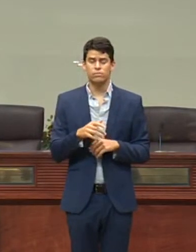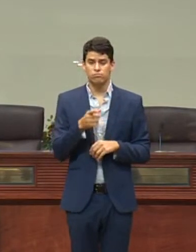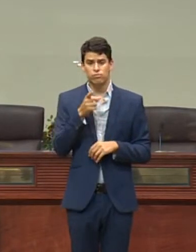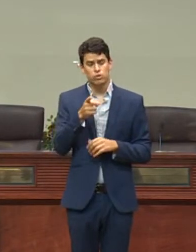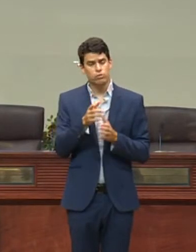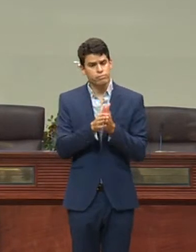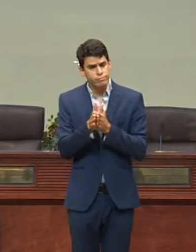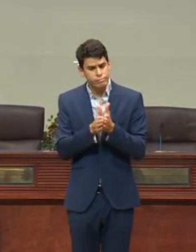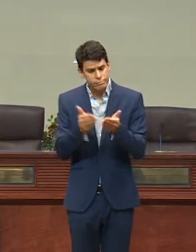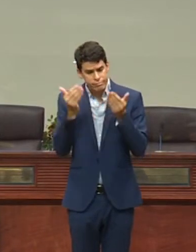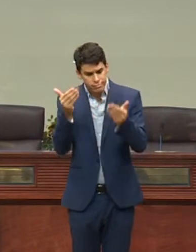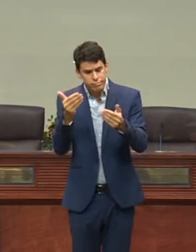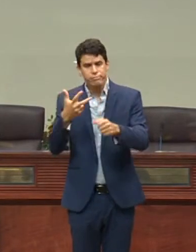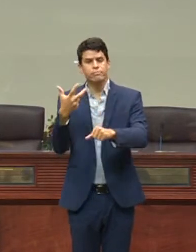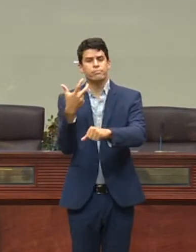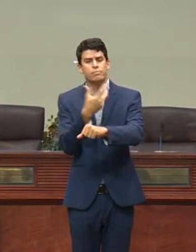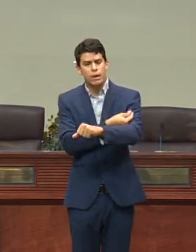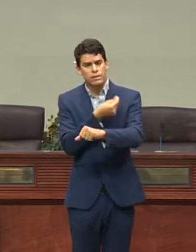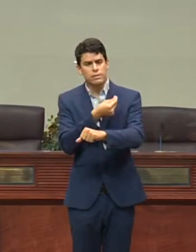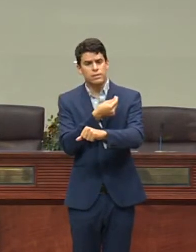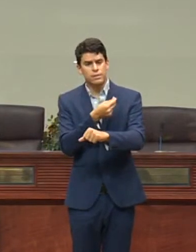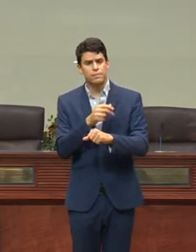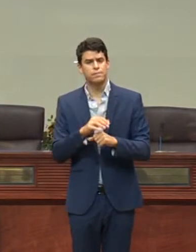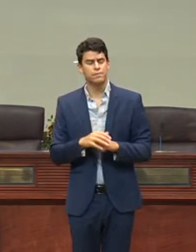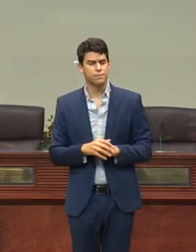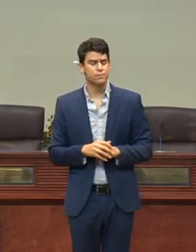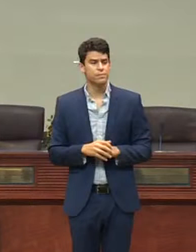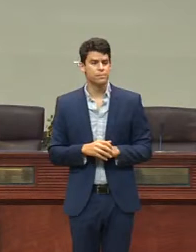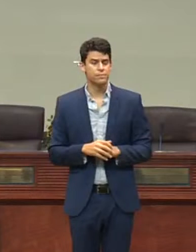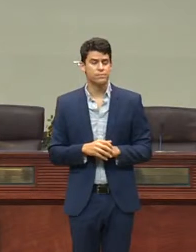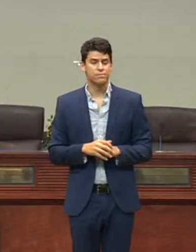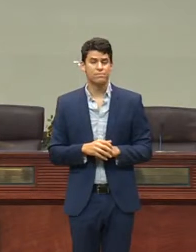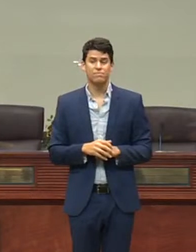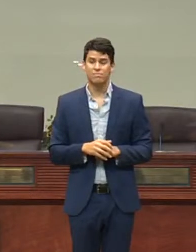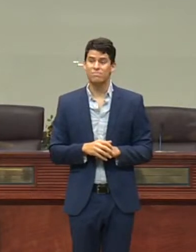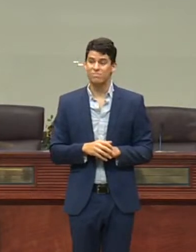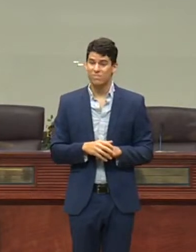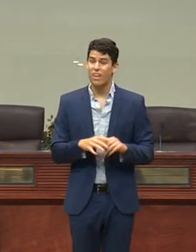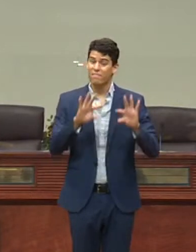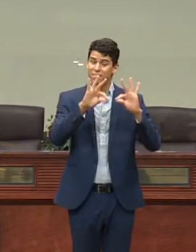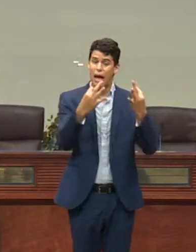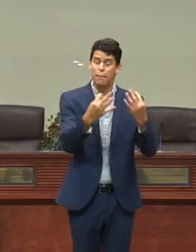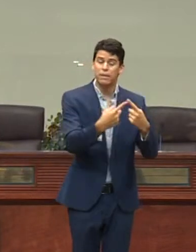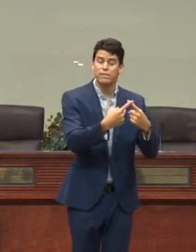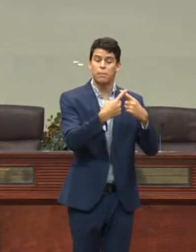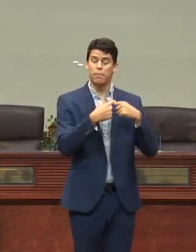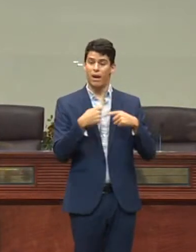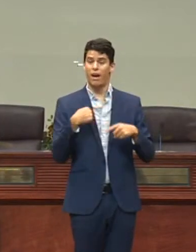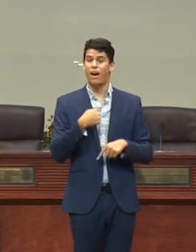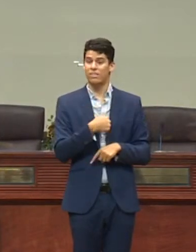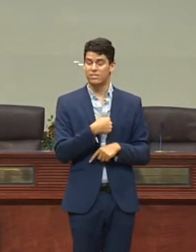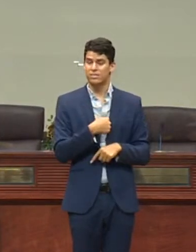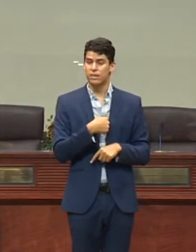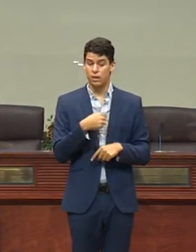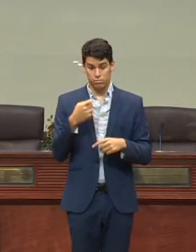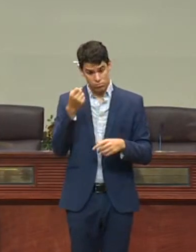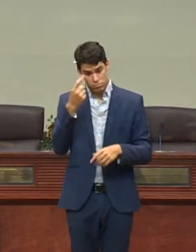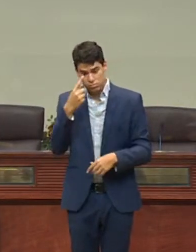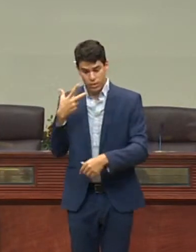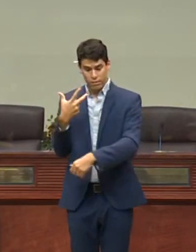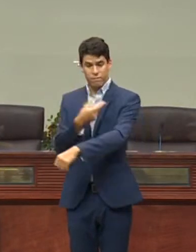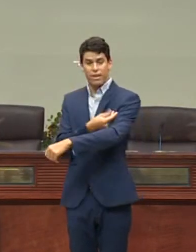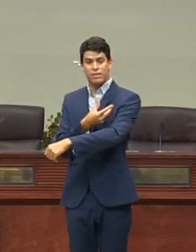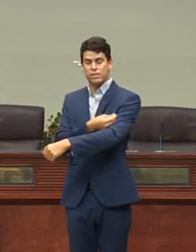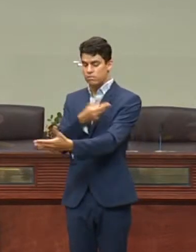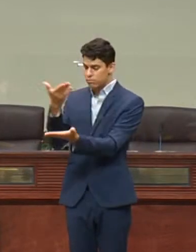get vaccinated. We have loved ones who depend on us, and the vaccines have proven to dramatically